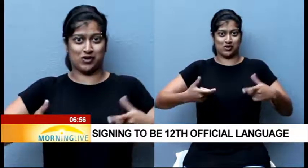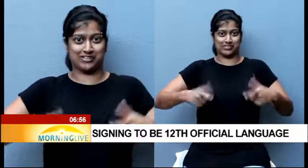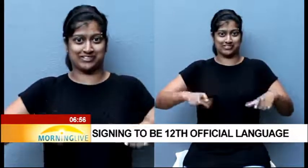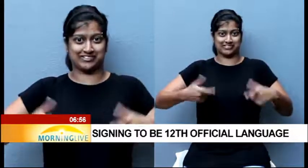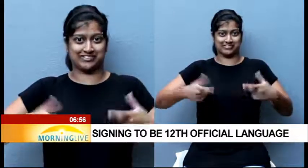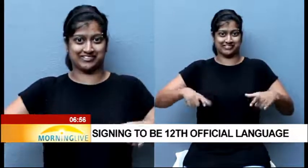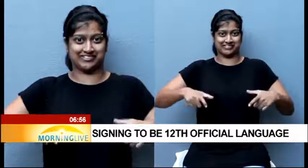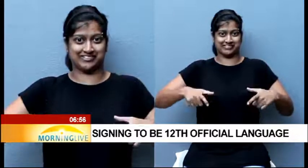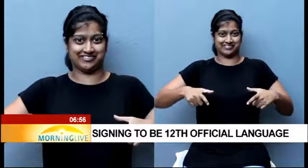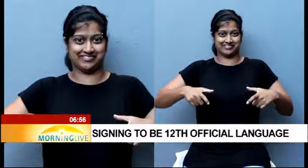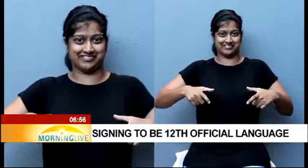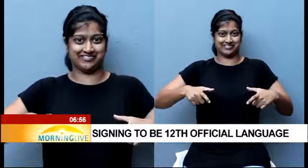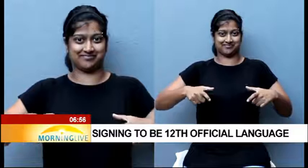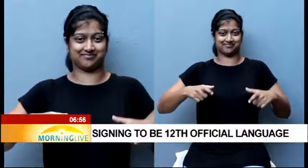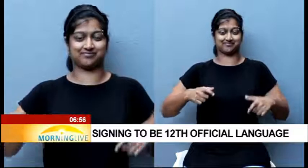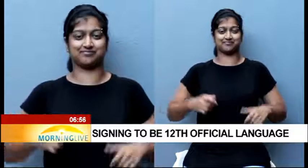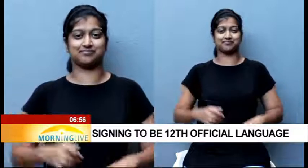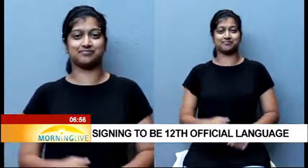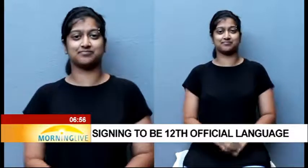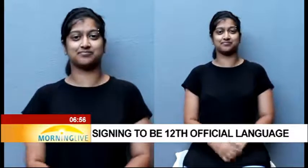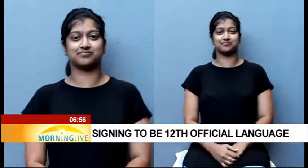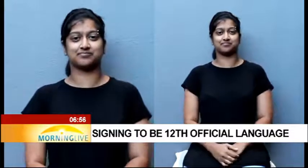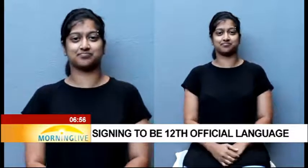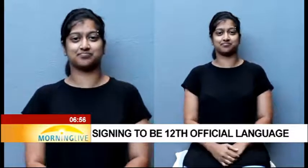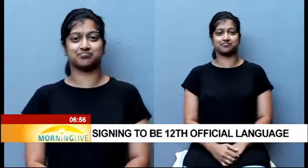sign language would become an official or one of the subjects to be taken